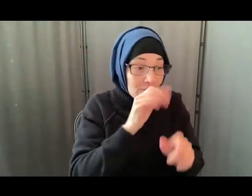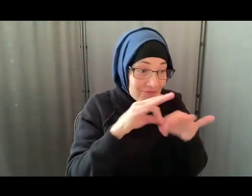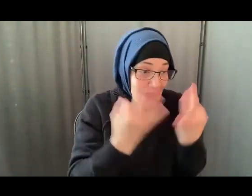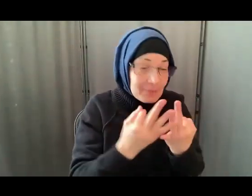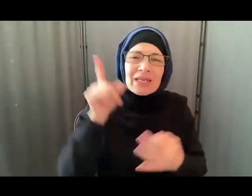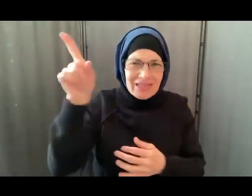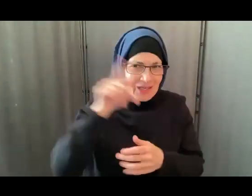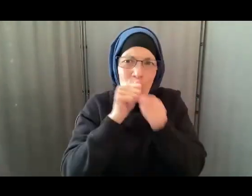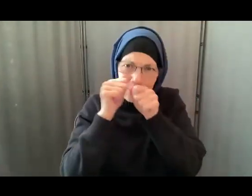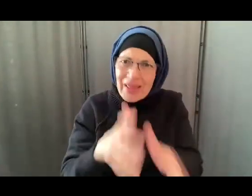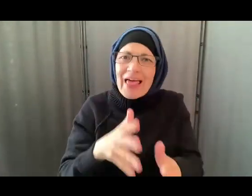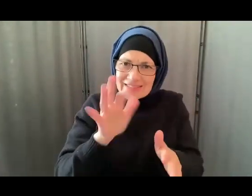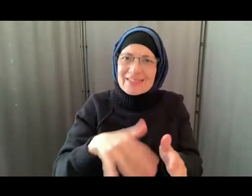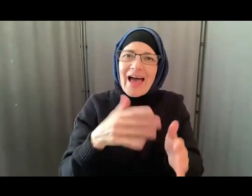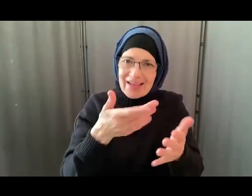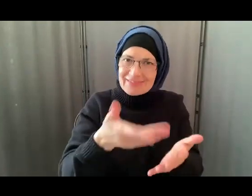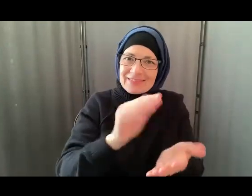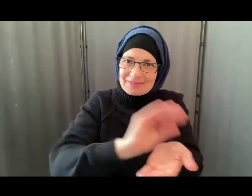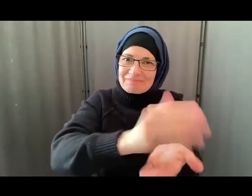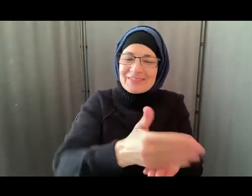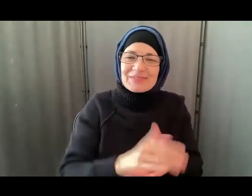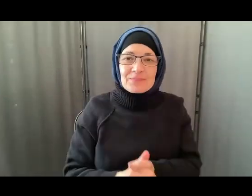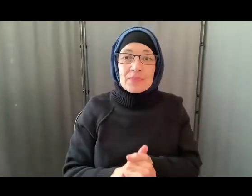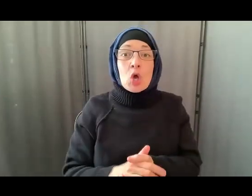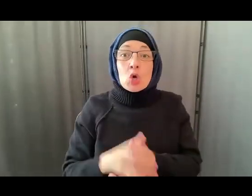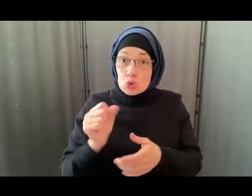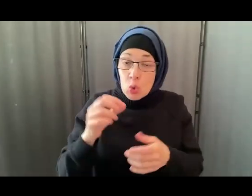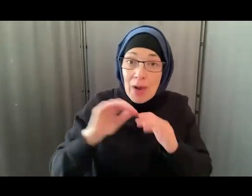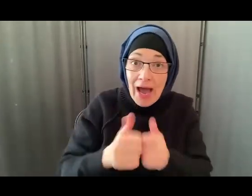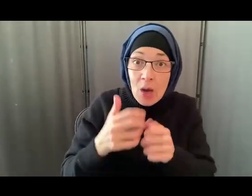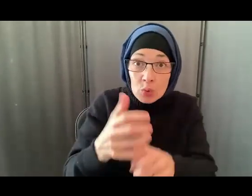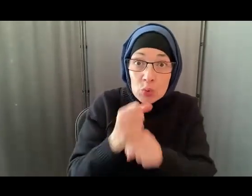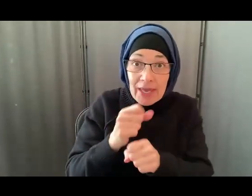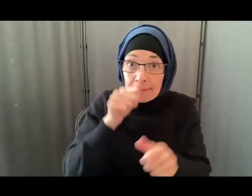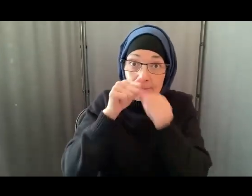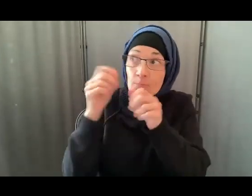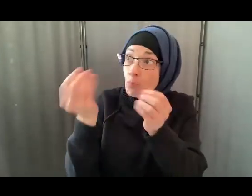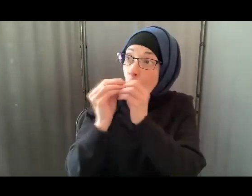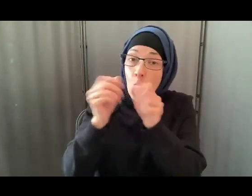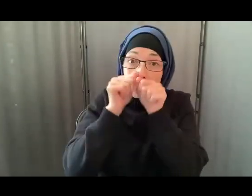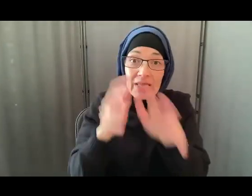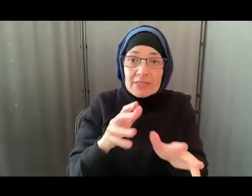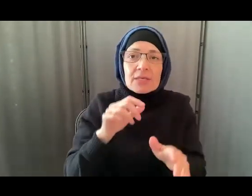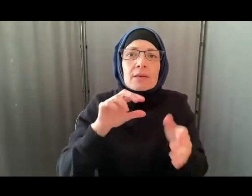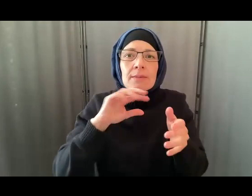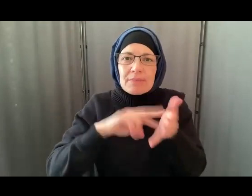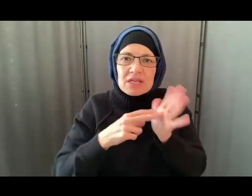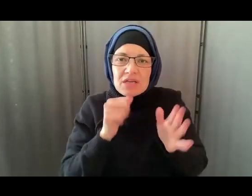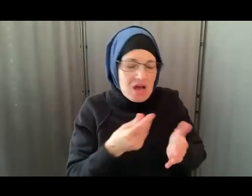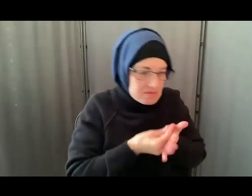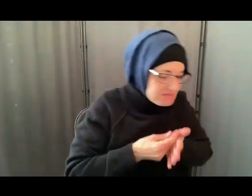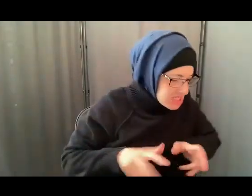So the way for blessings is not to pile up money and wealth for yourself. The